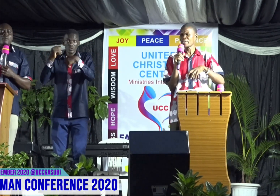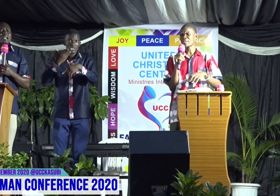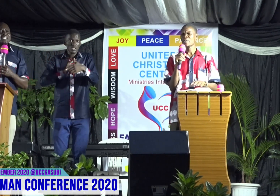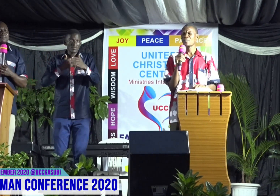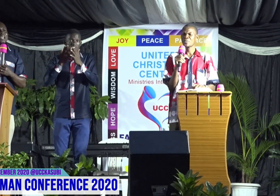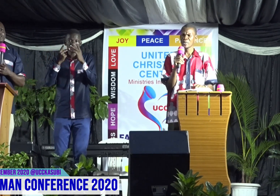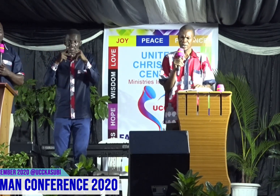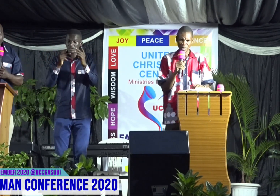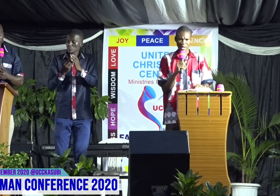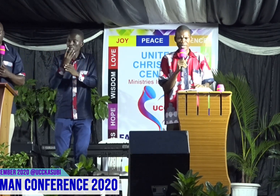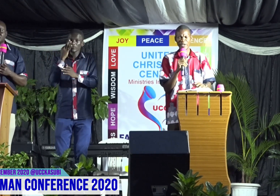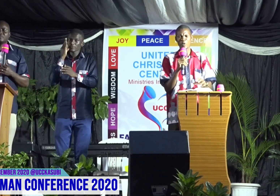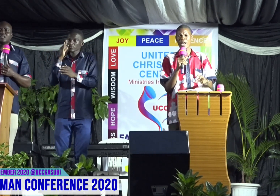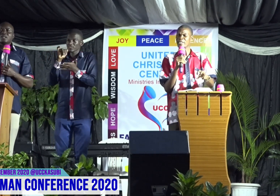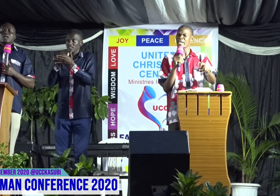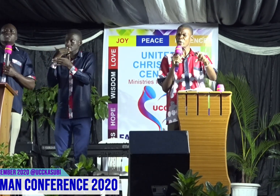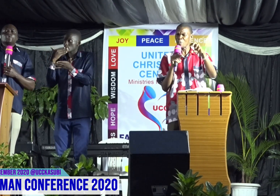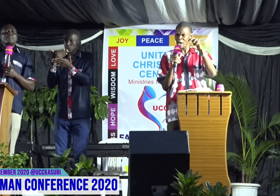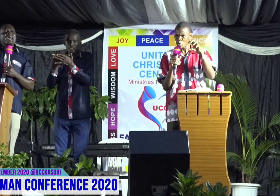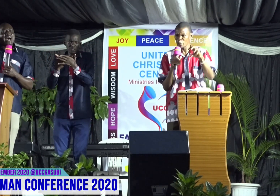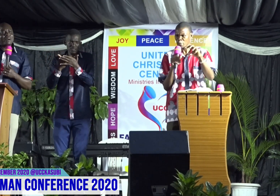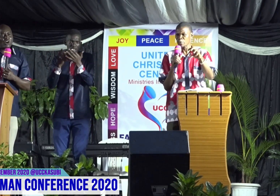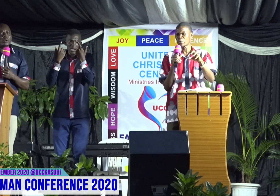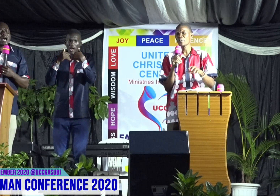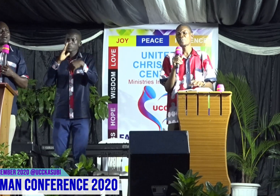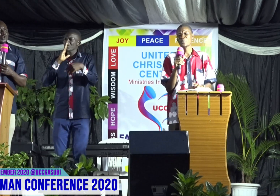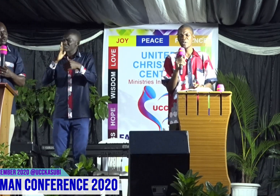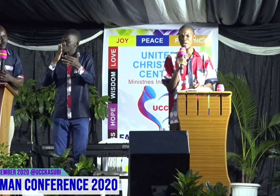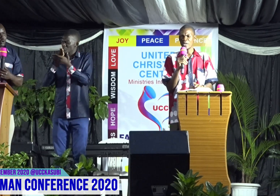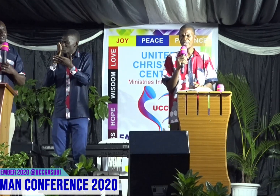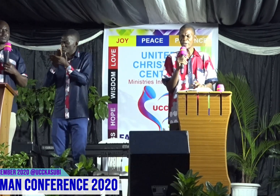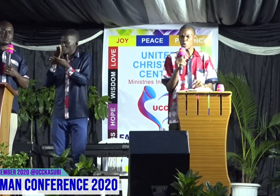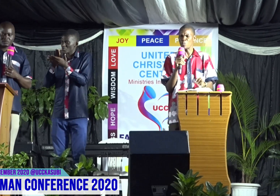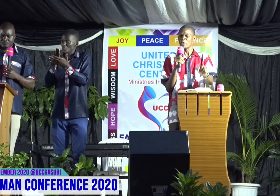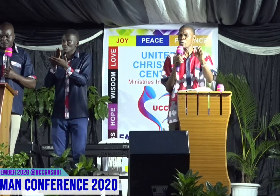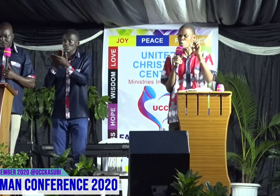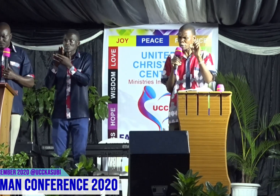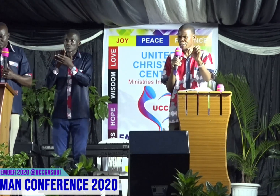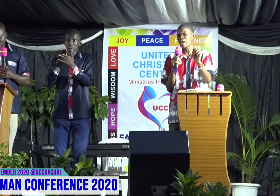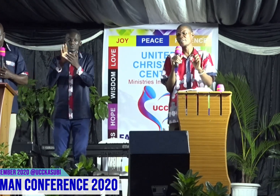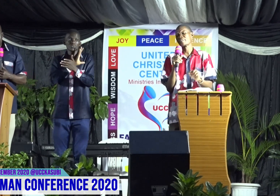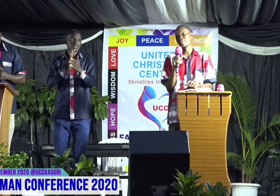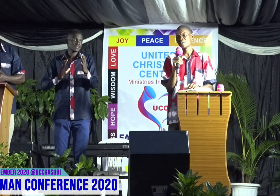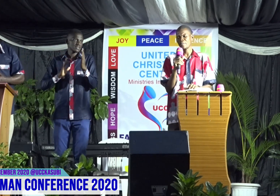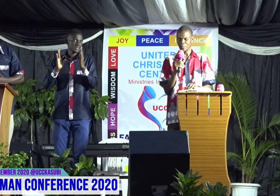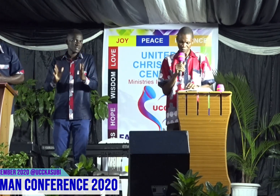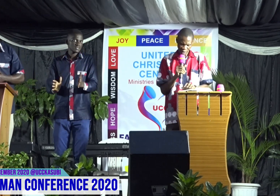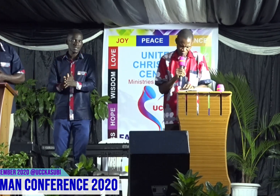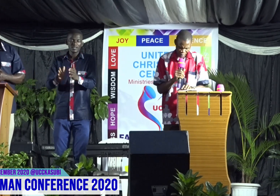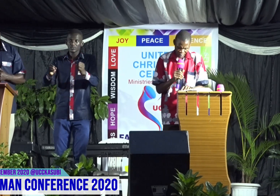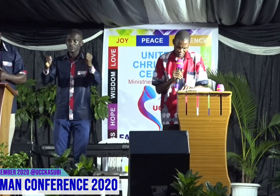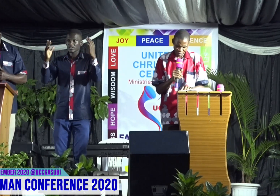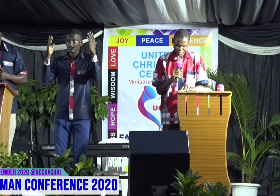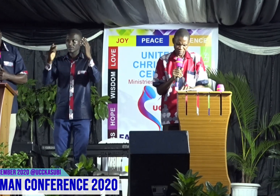in us. That we can start to bear good fruit. That we will be true Christians.